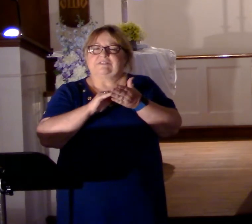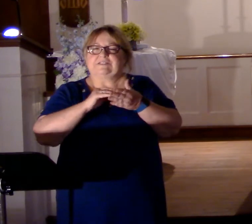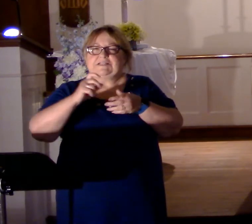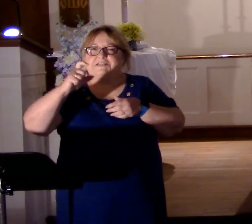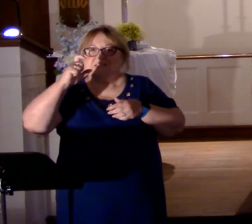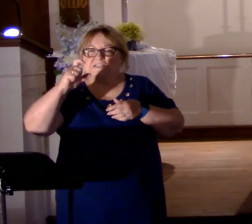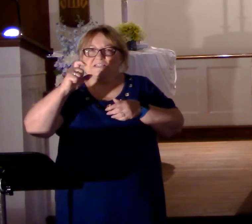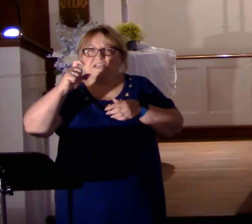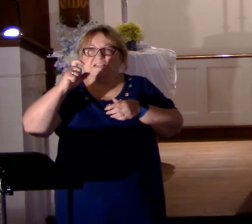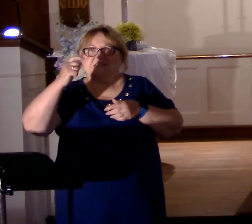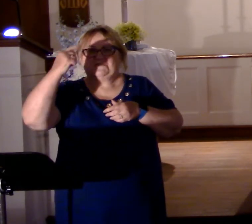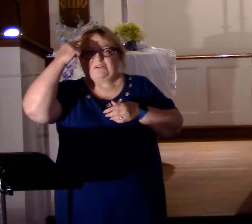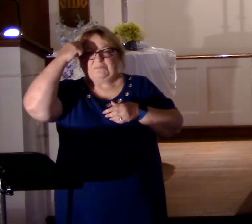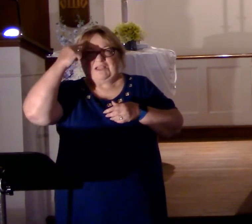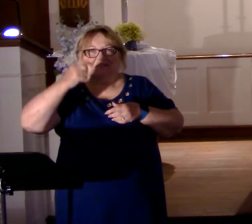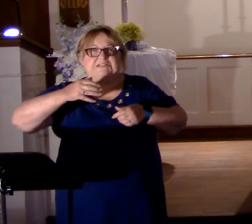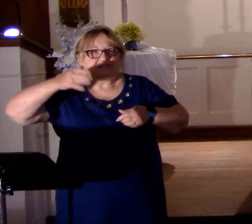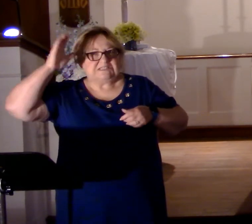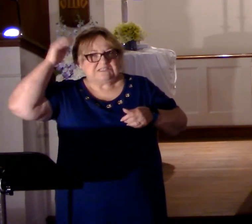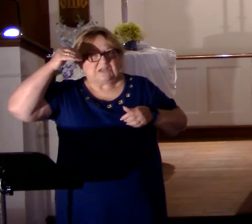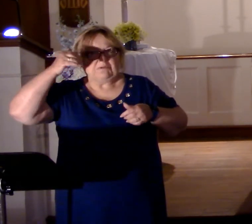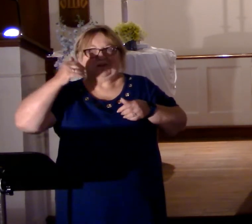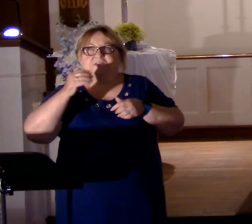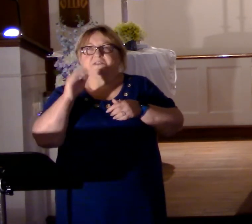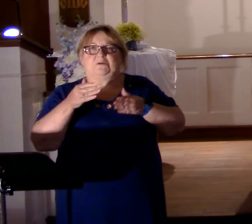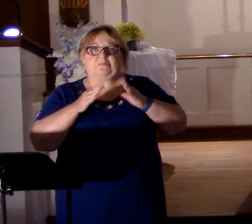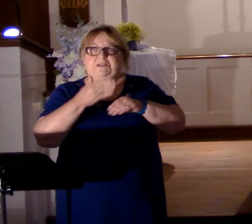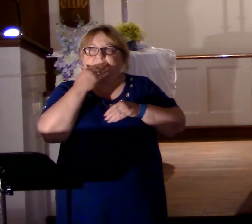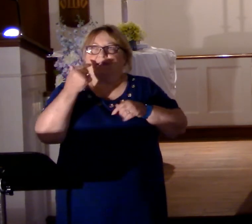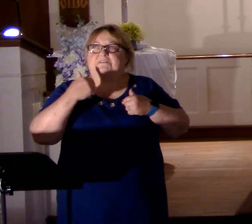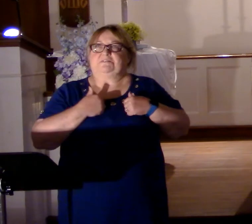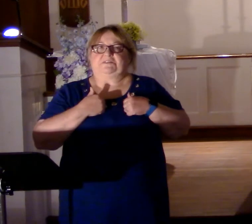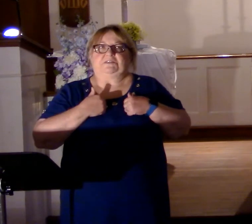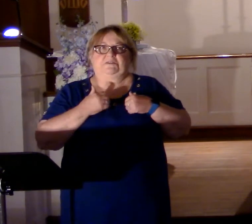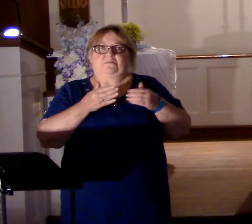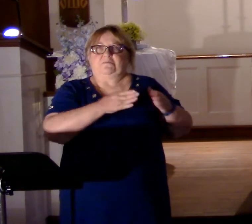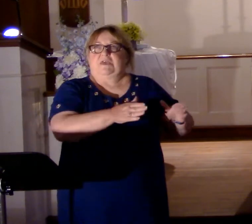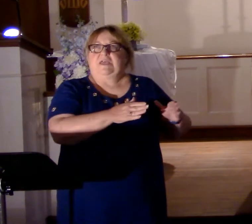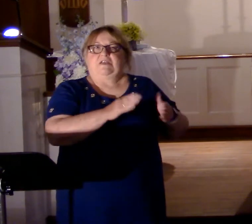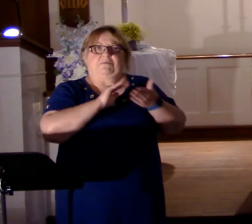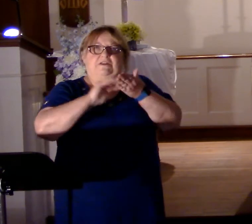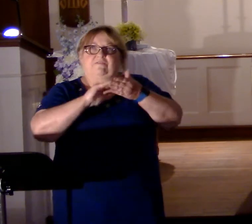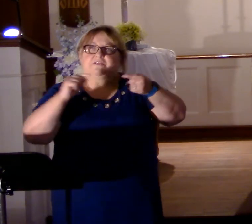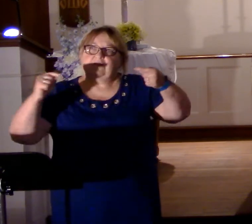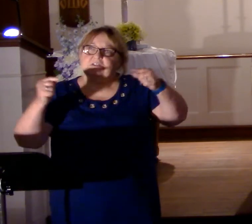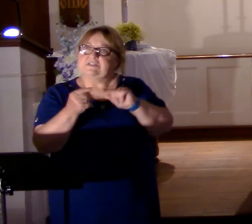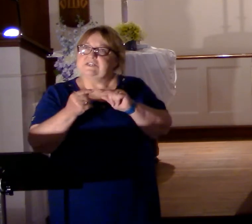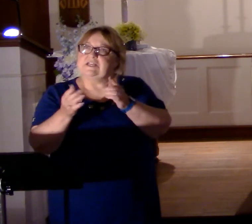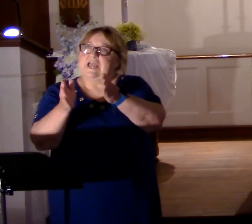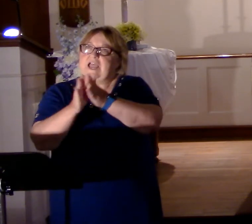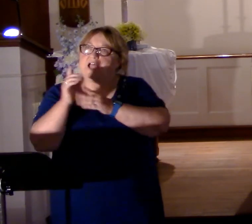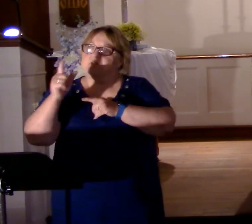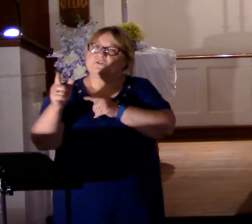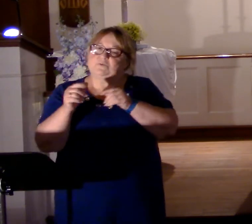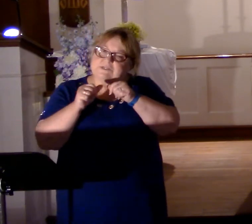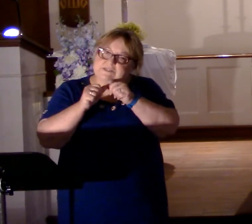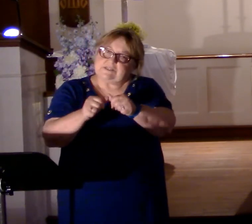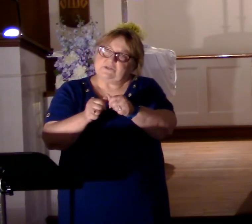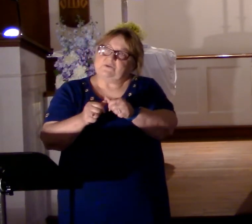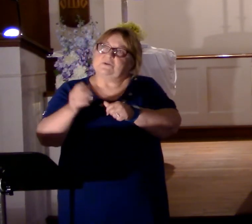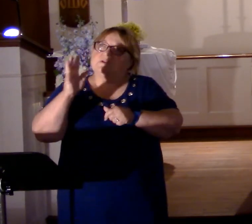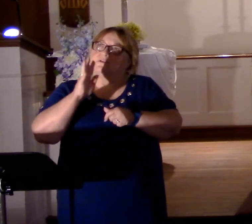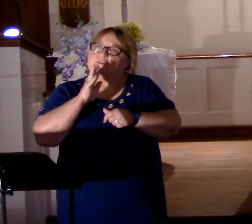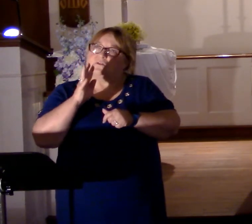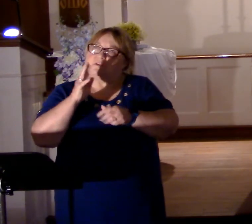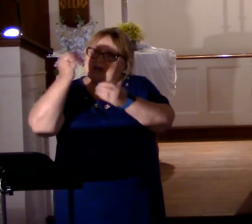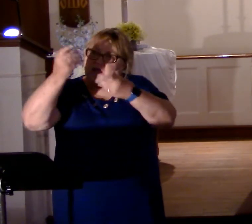minds and stubborn insistence that our way is the best way. We confess our sins and ask that you continue speaking to